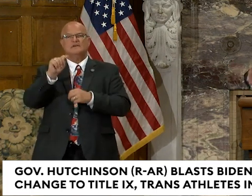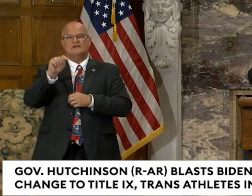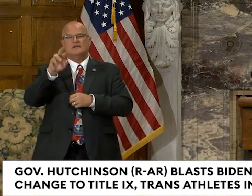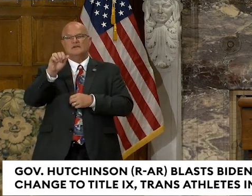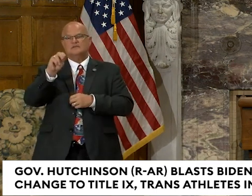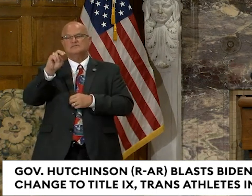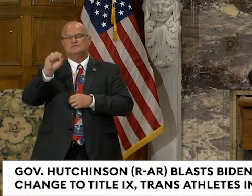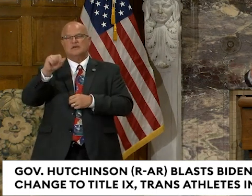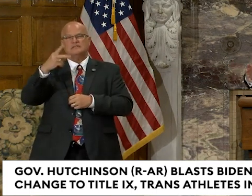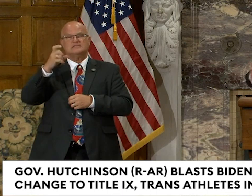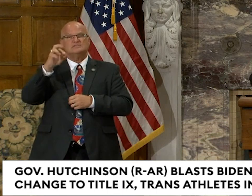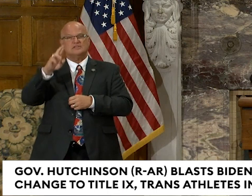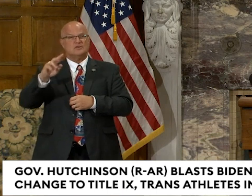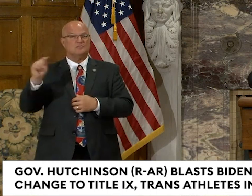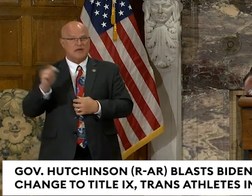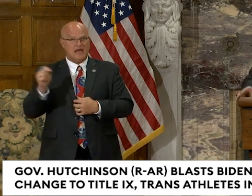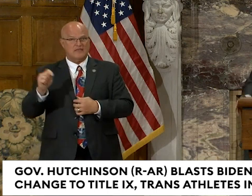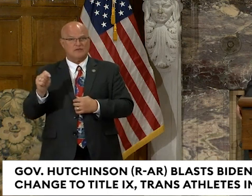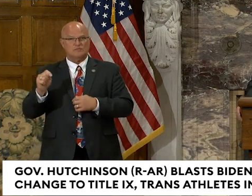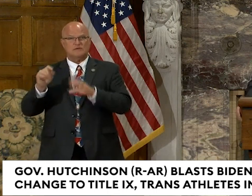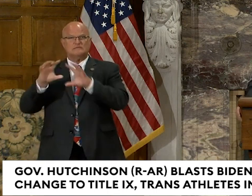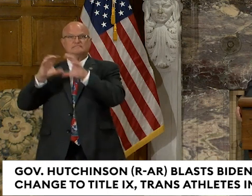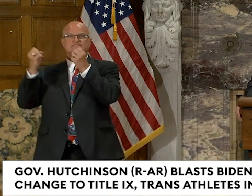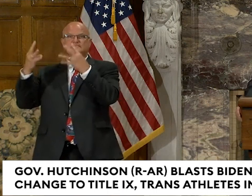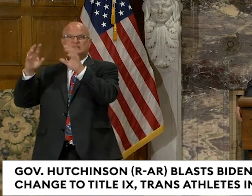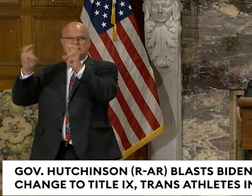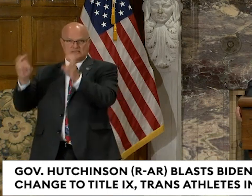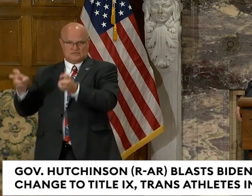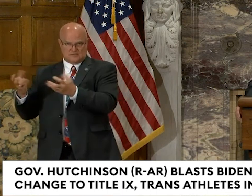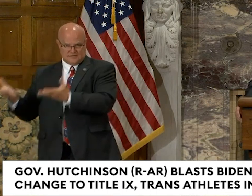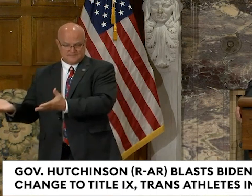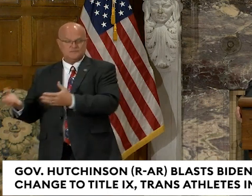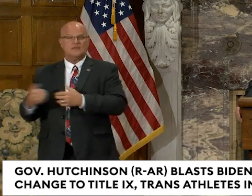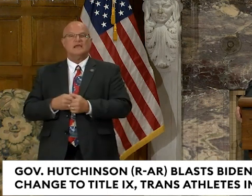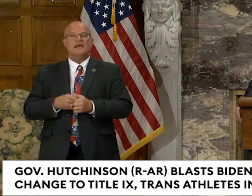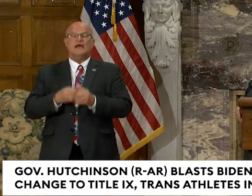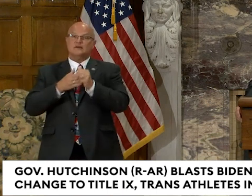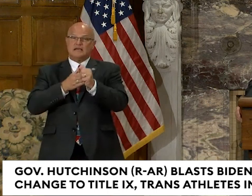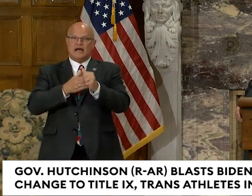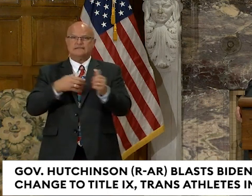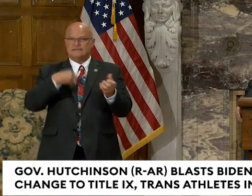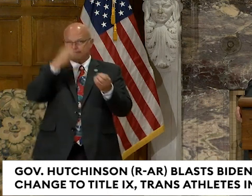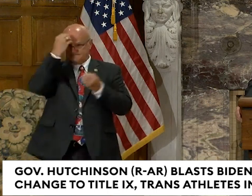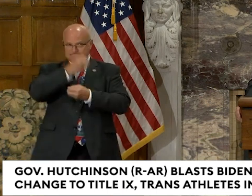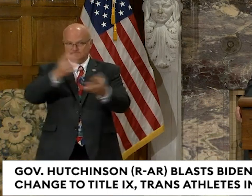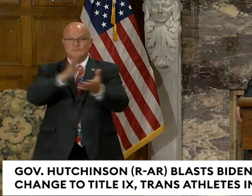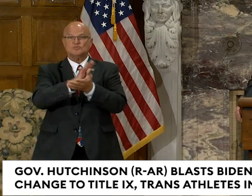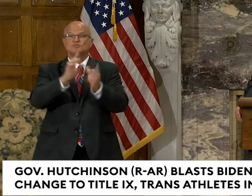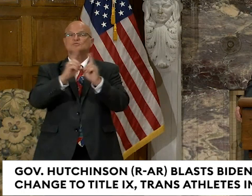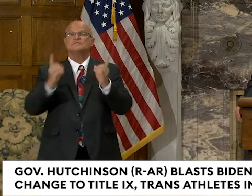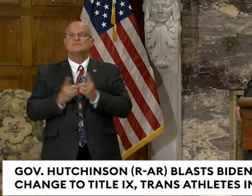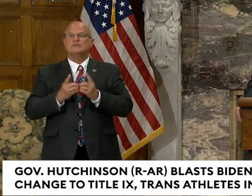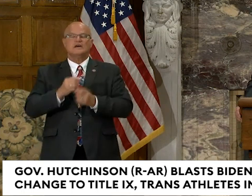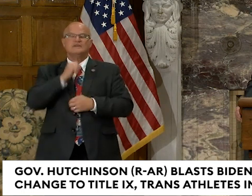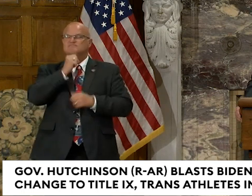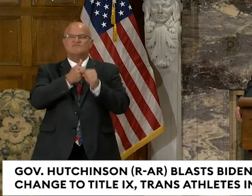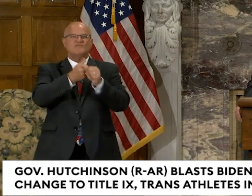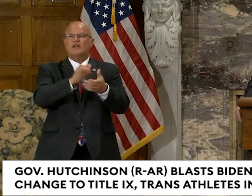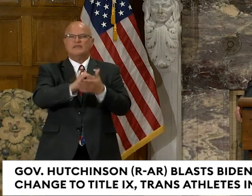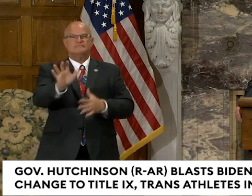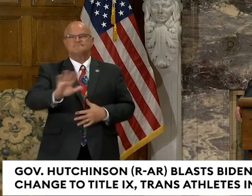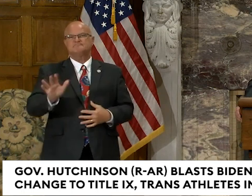transgender bathrooms and have that whole host of issues. And it was guidance, and I told our school districts they did not need to follow